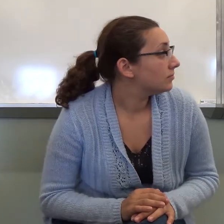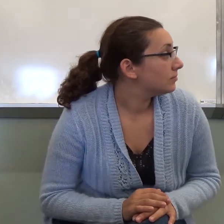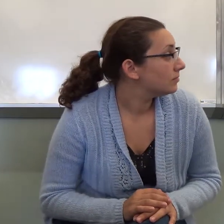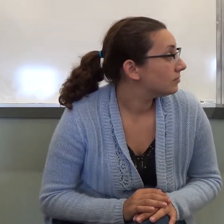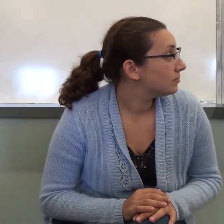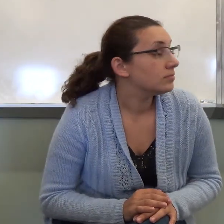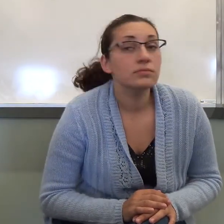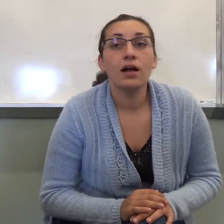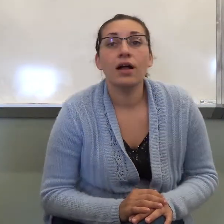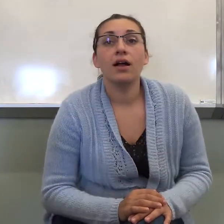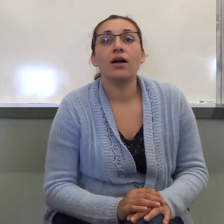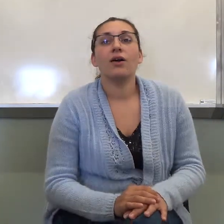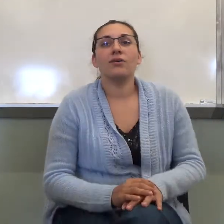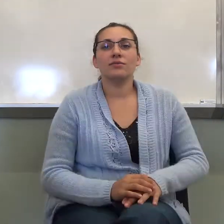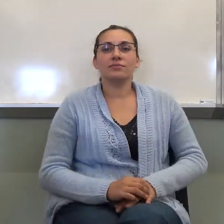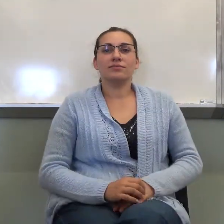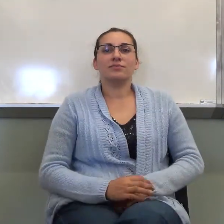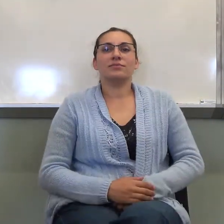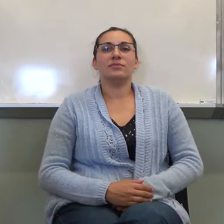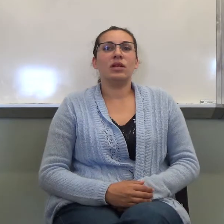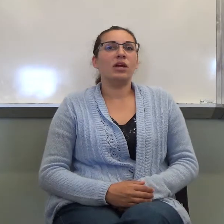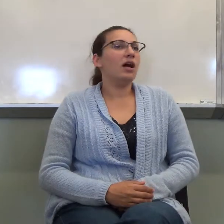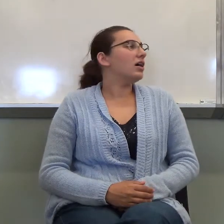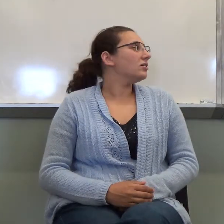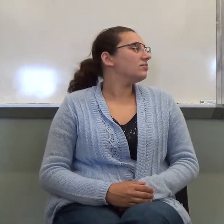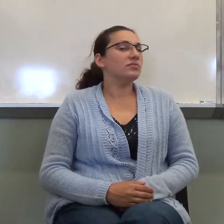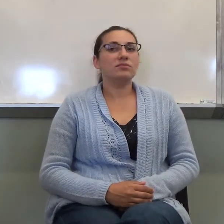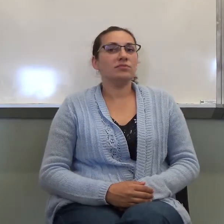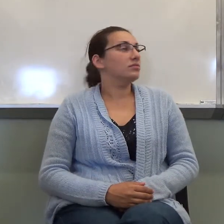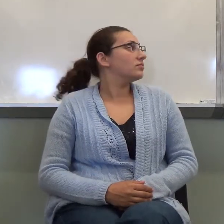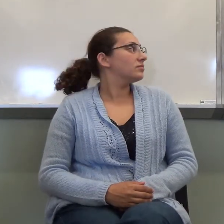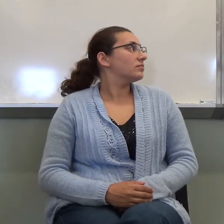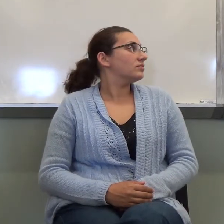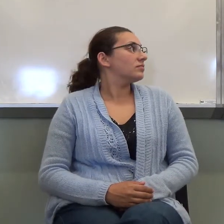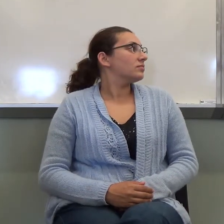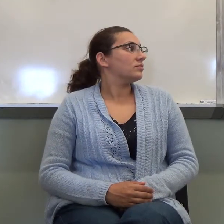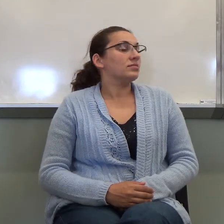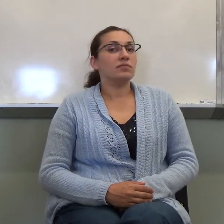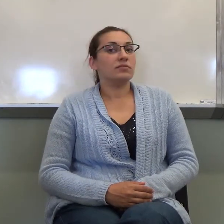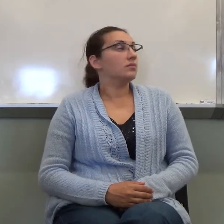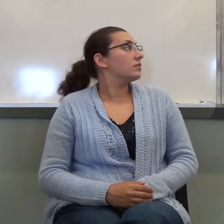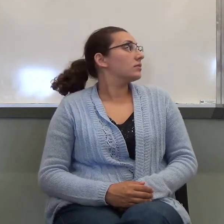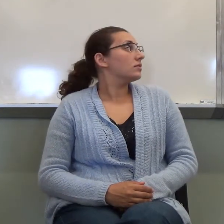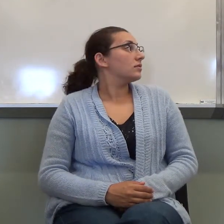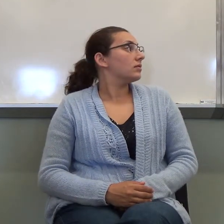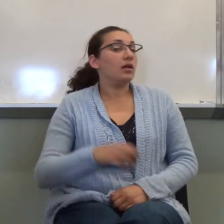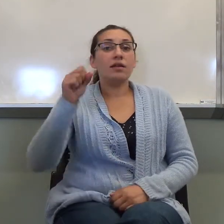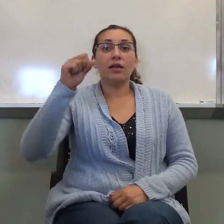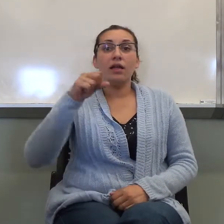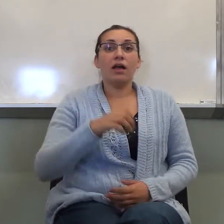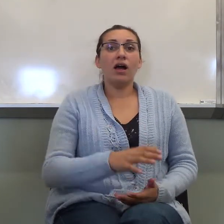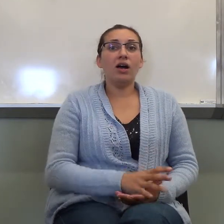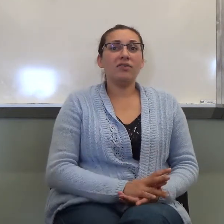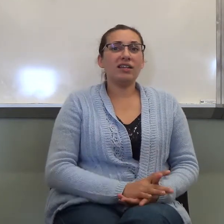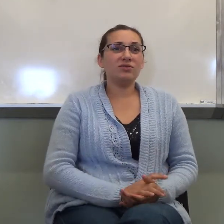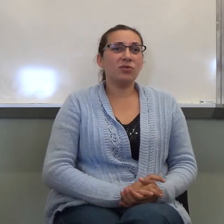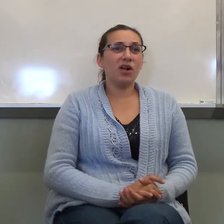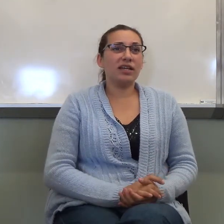1.18. And we attach the sign of the one with the larger, Oh. which is positive, 1.18. Yep. Oh, that's wrong,